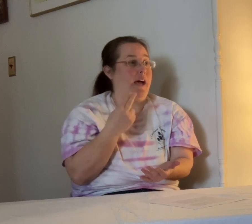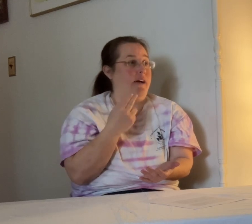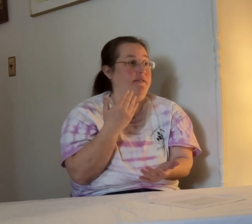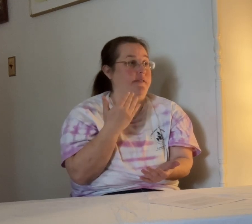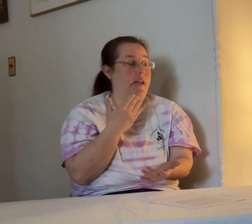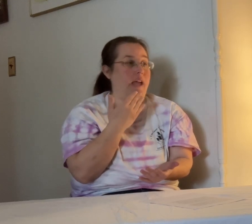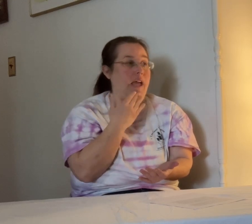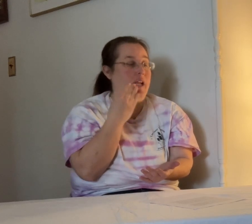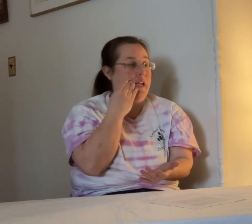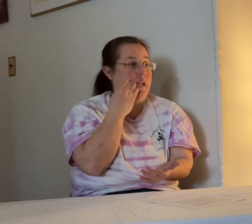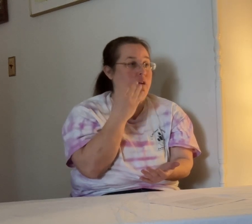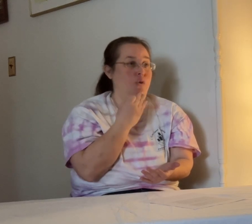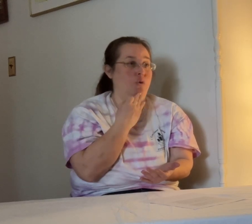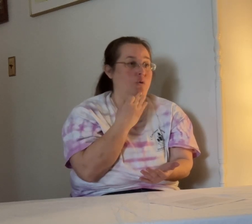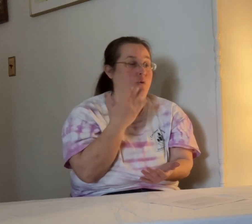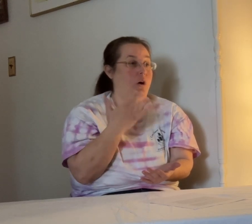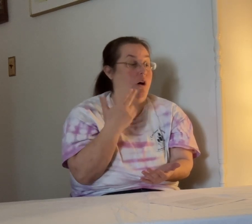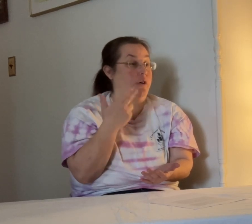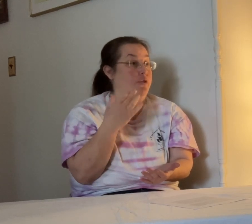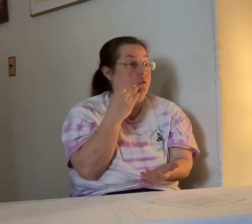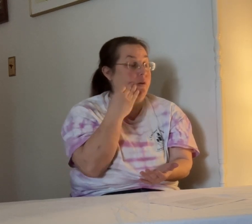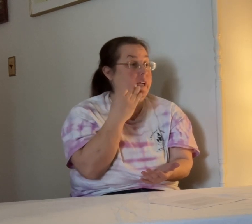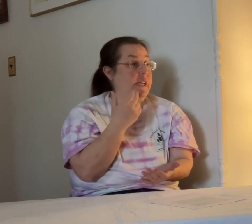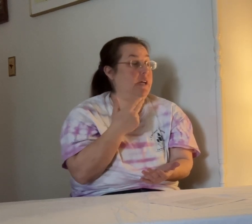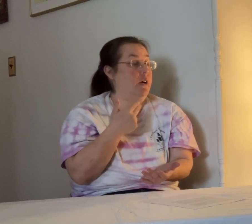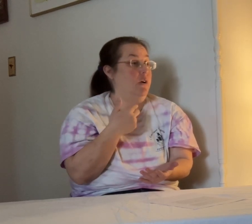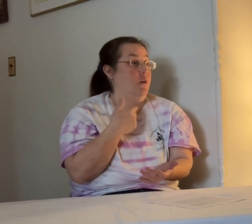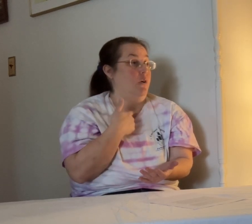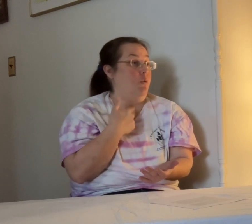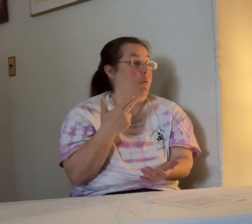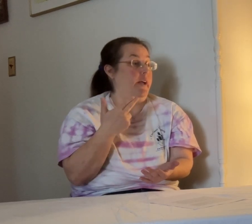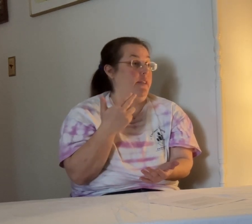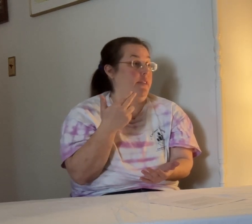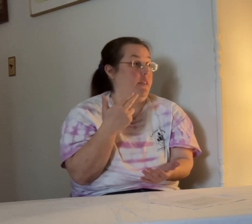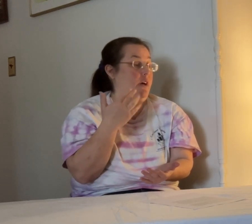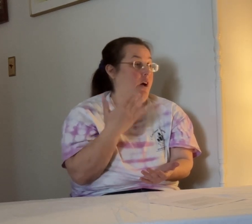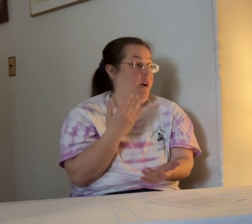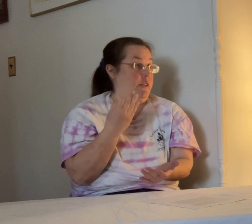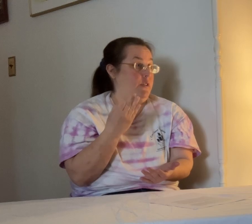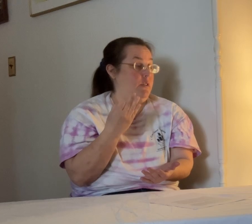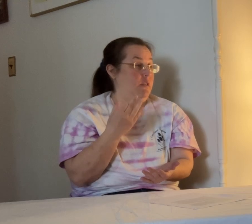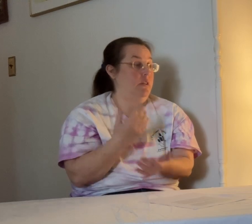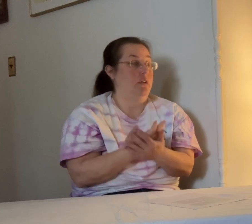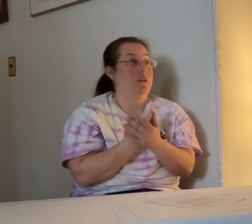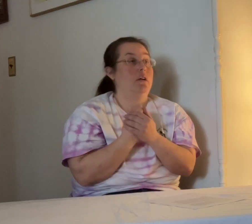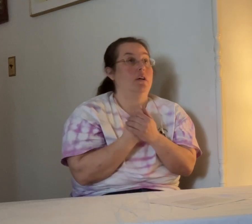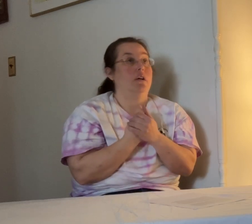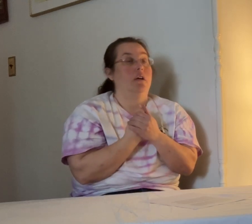have any who agree with us,